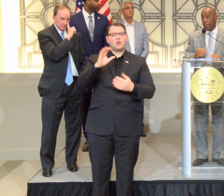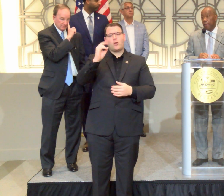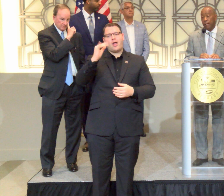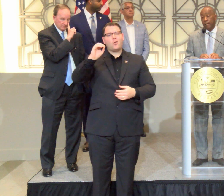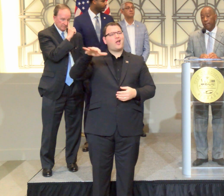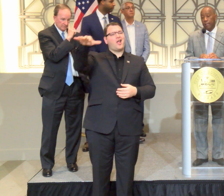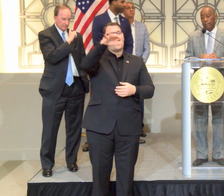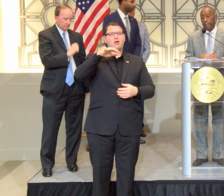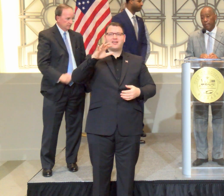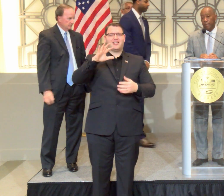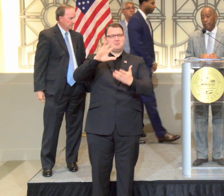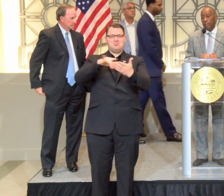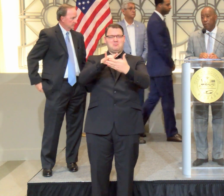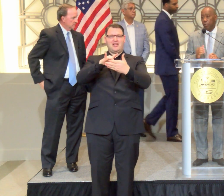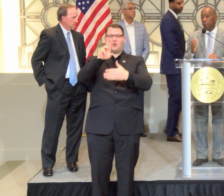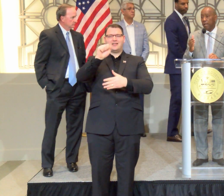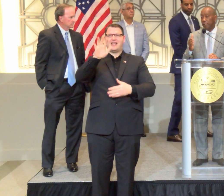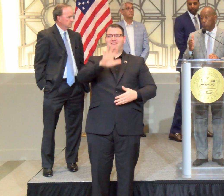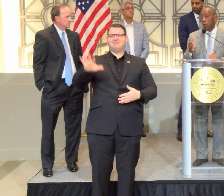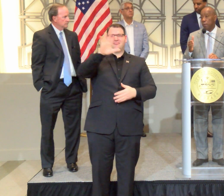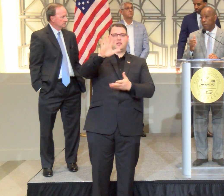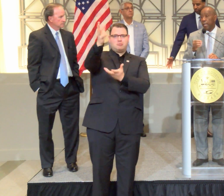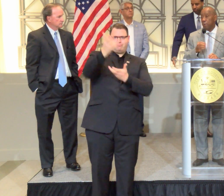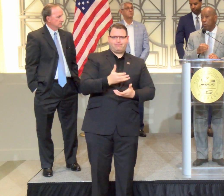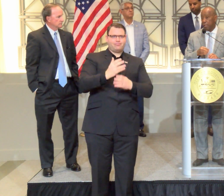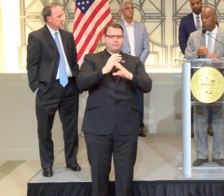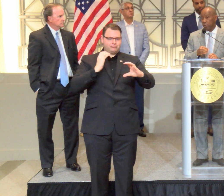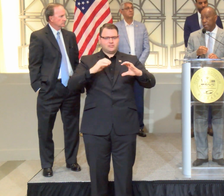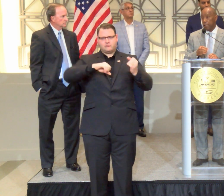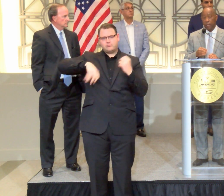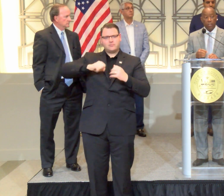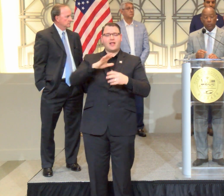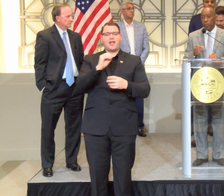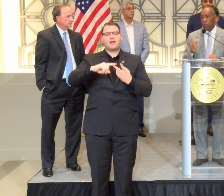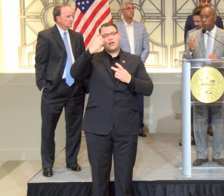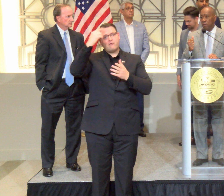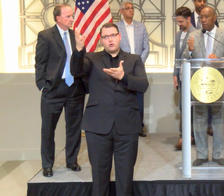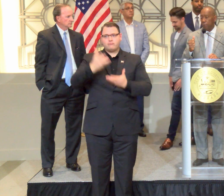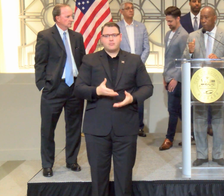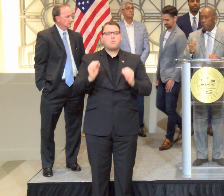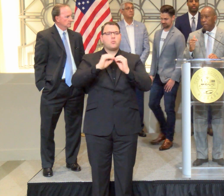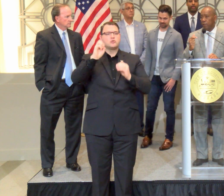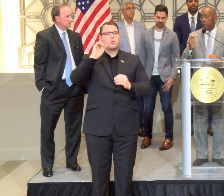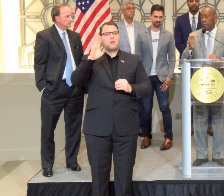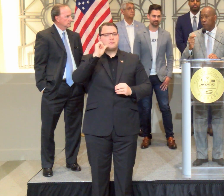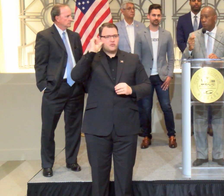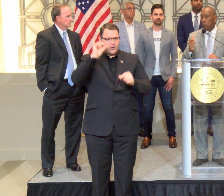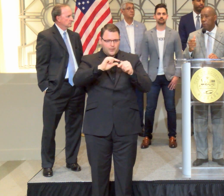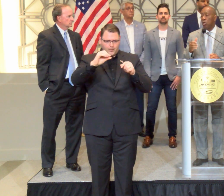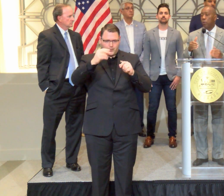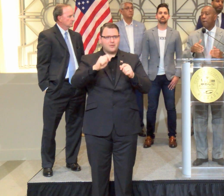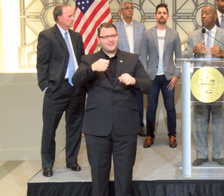today. And then the governor did provide some swabs that came in on yesterday. So in terms of the PPEs and